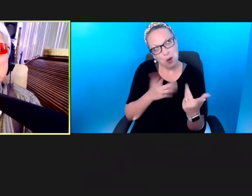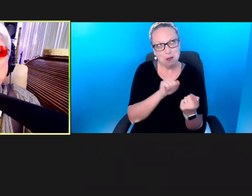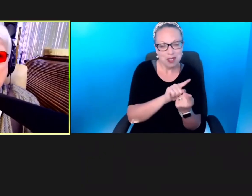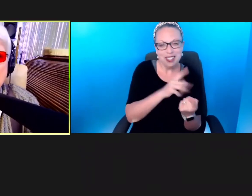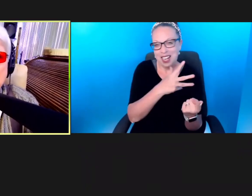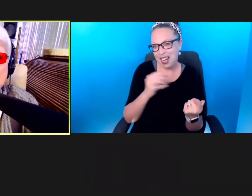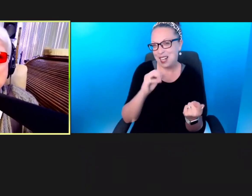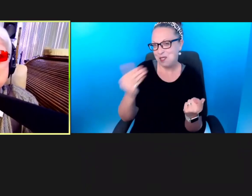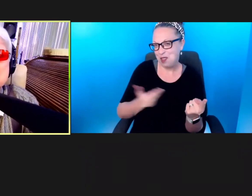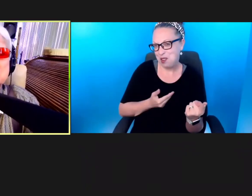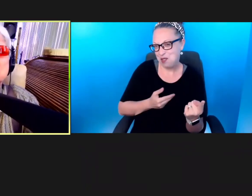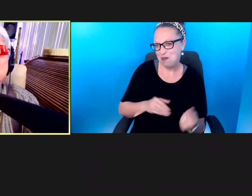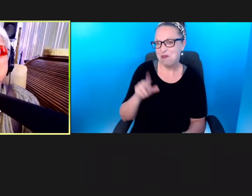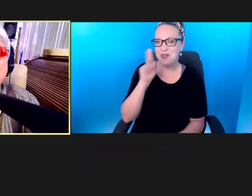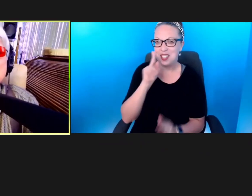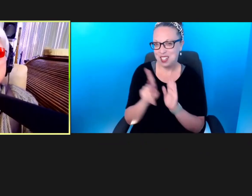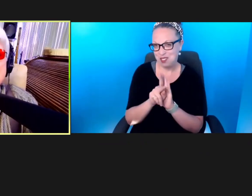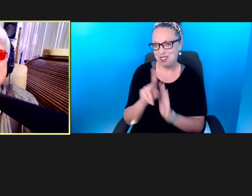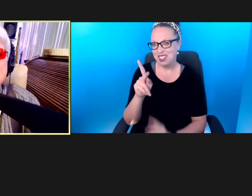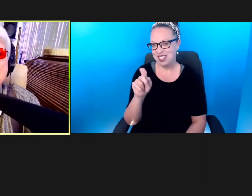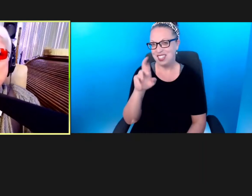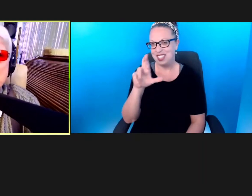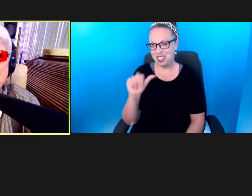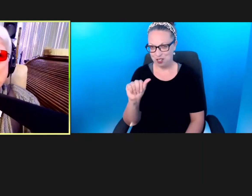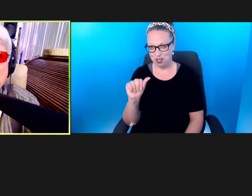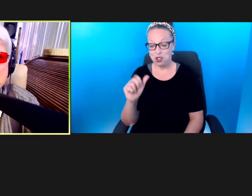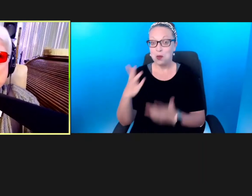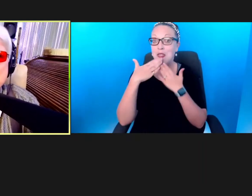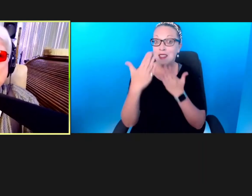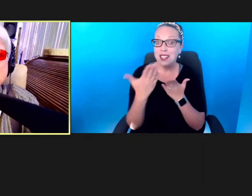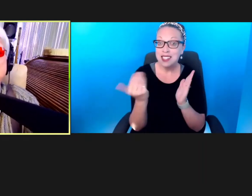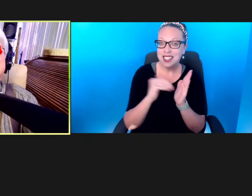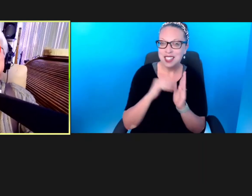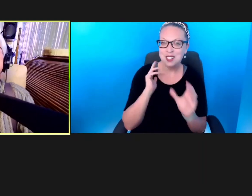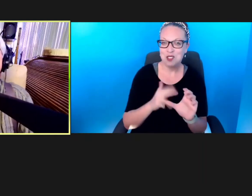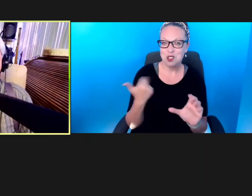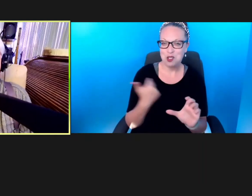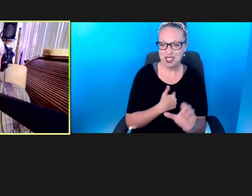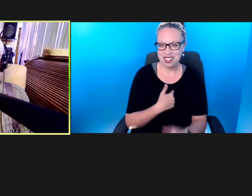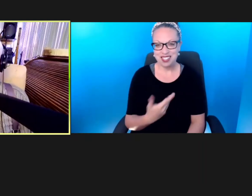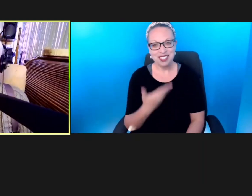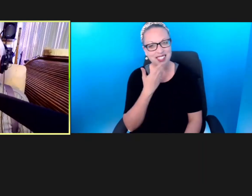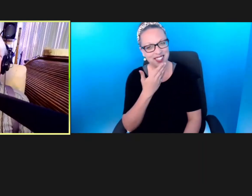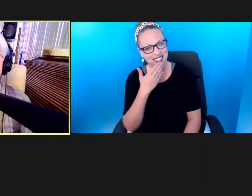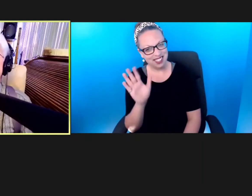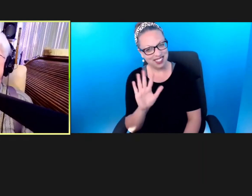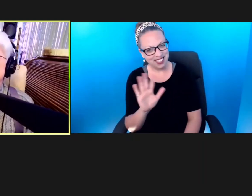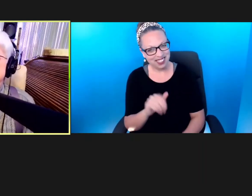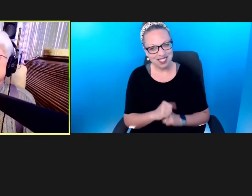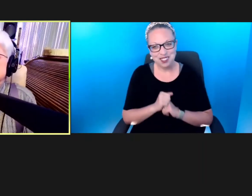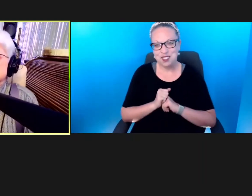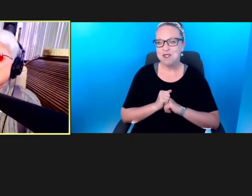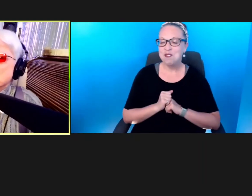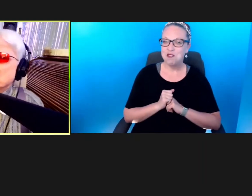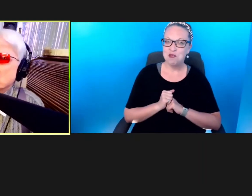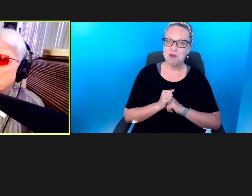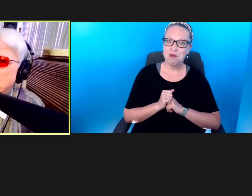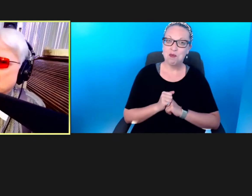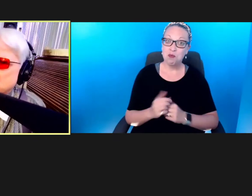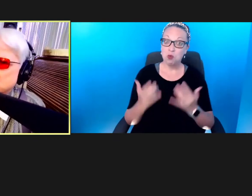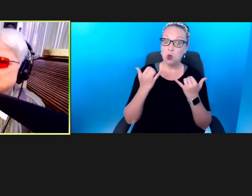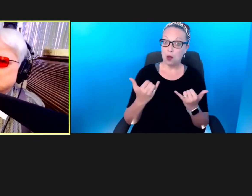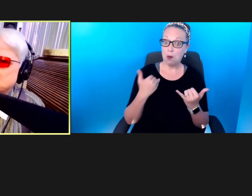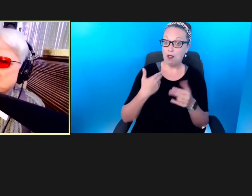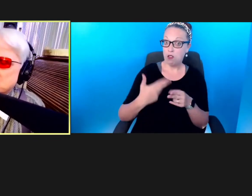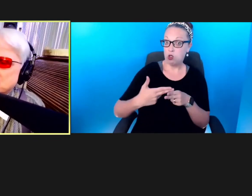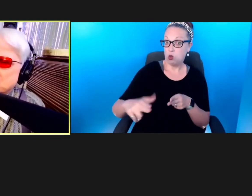Kira Beck. So thanks again for being with us, Kira. Well, I'm going to do a short audio